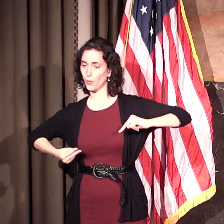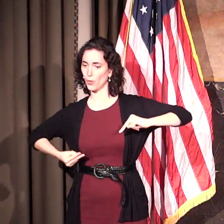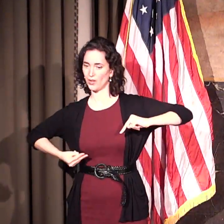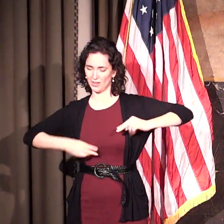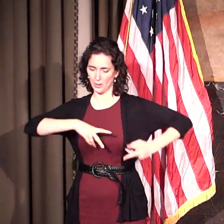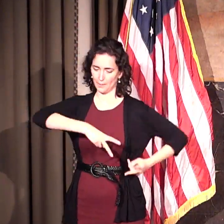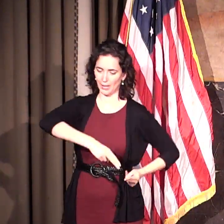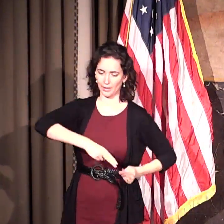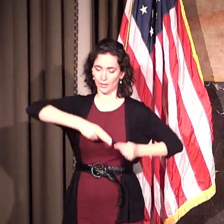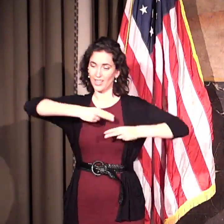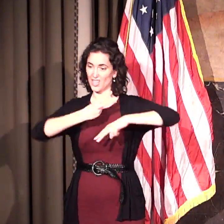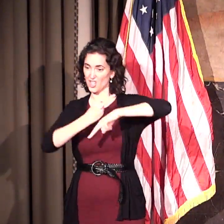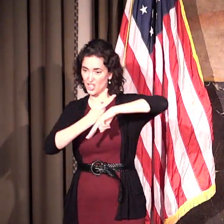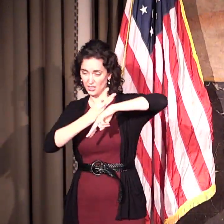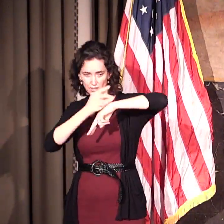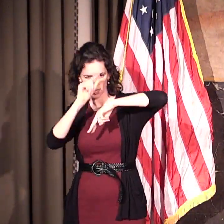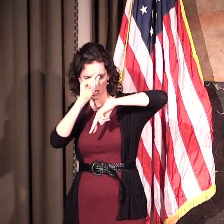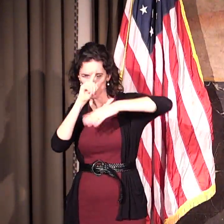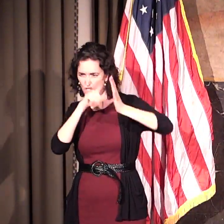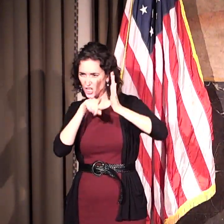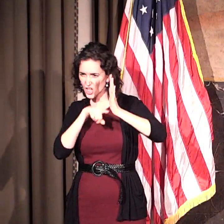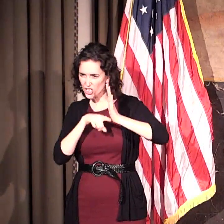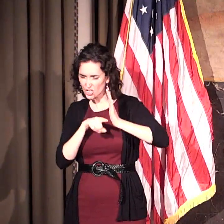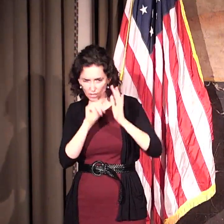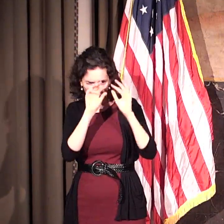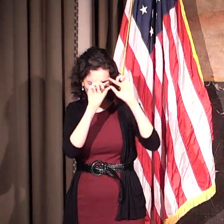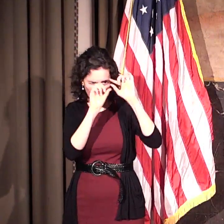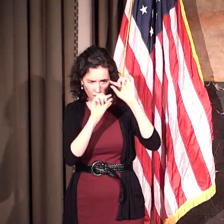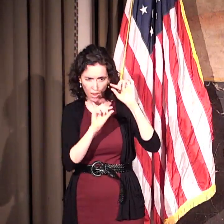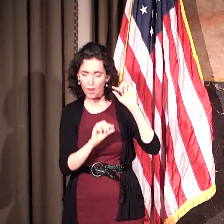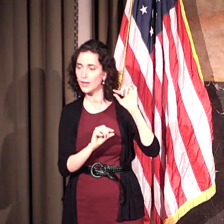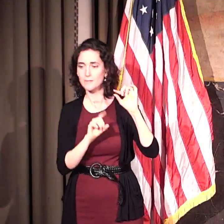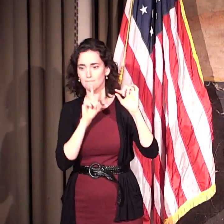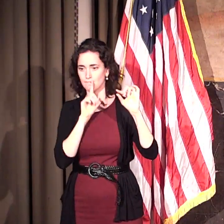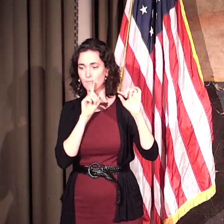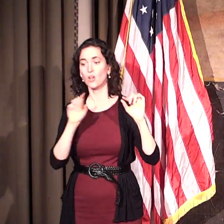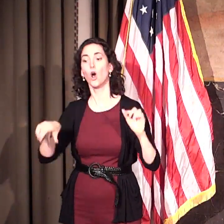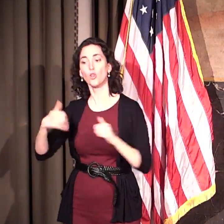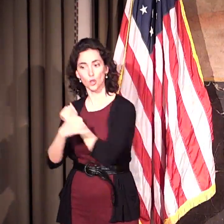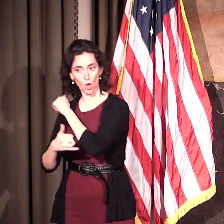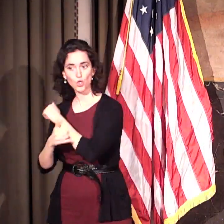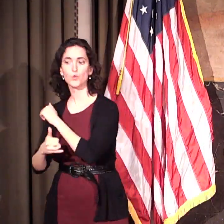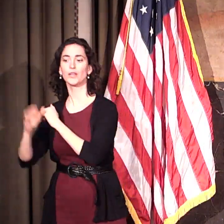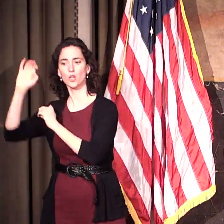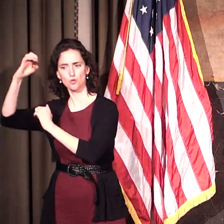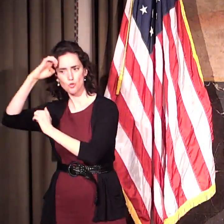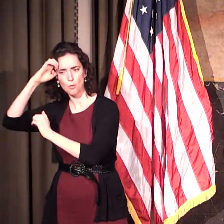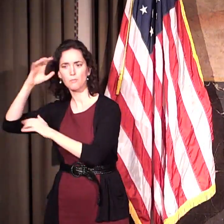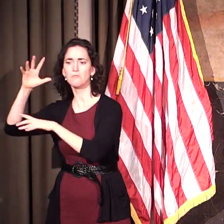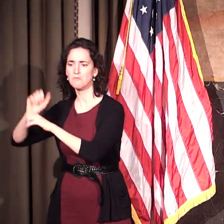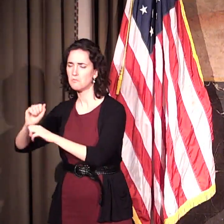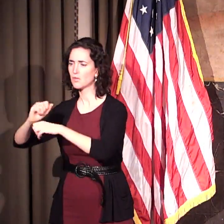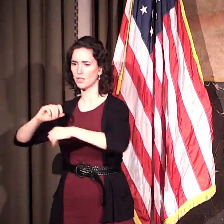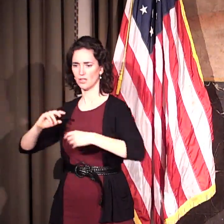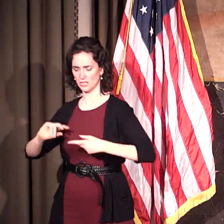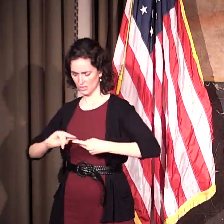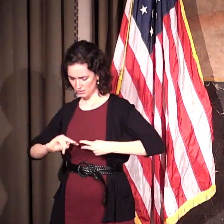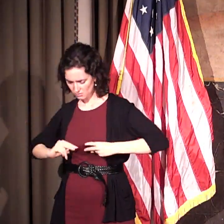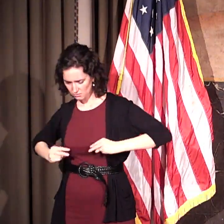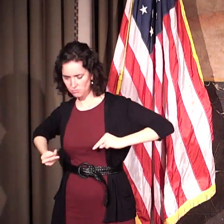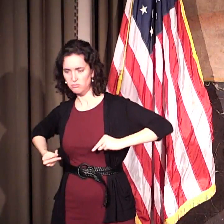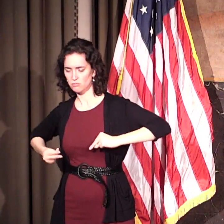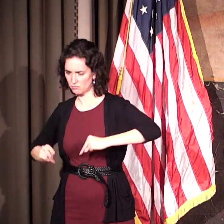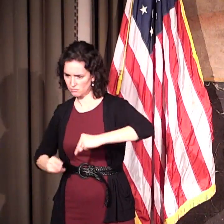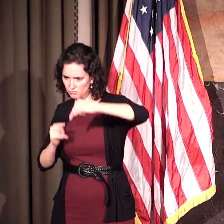do a lot more than we do. That creates a iceberg type scenario where when you have 1 or 2